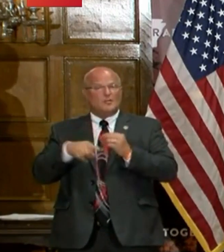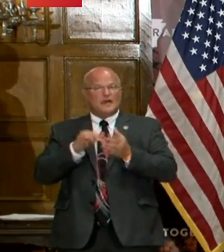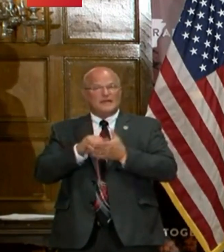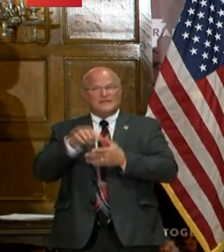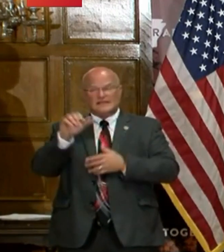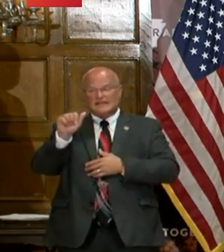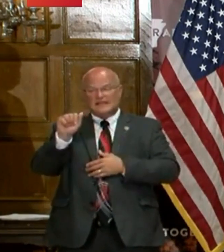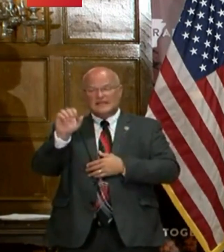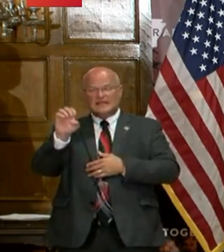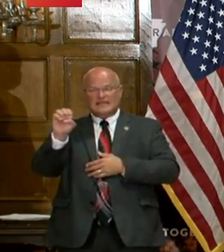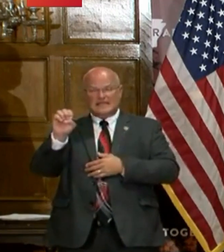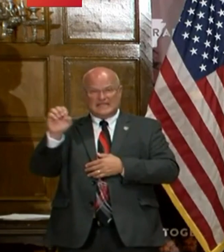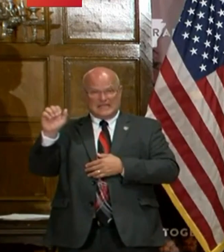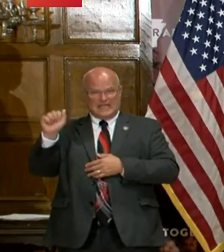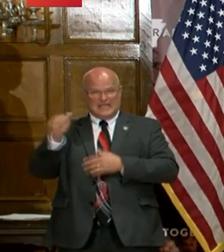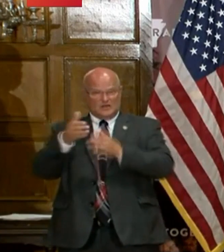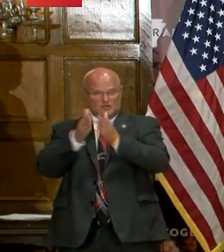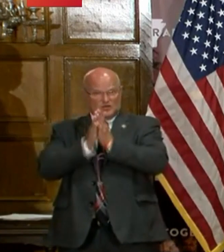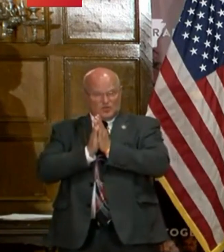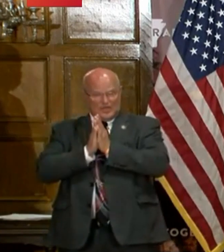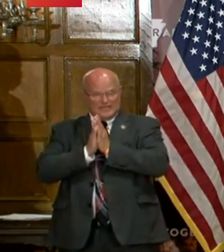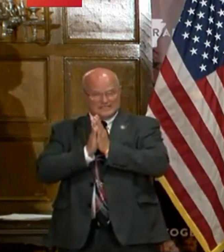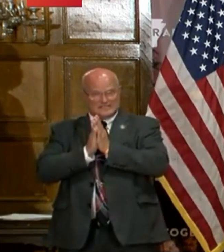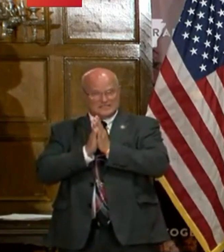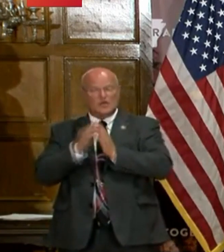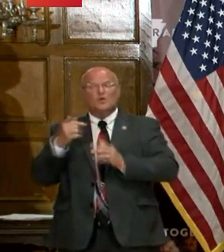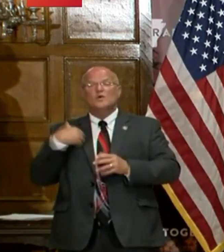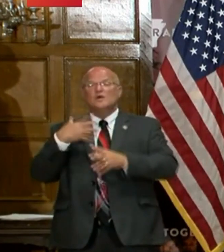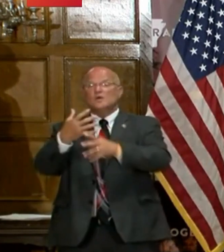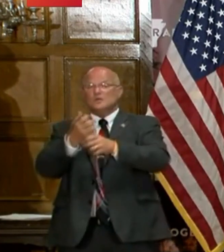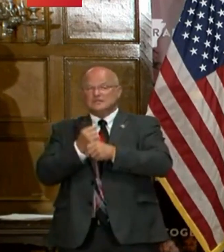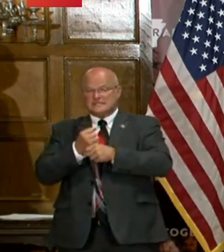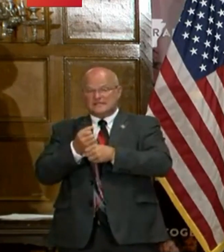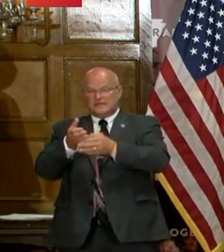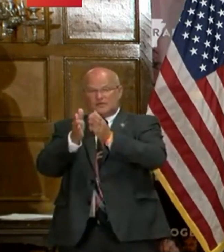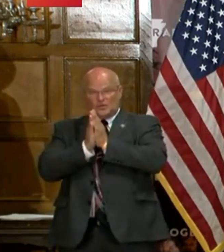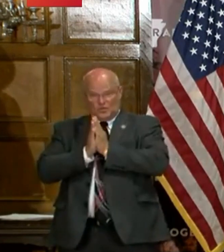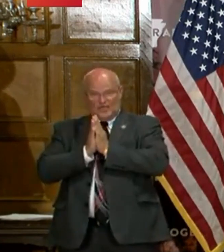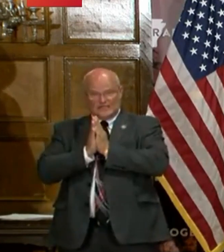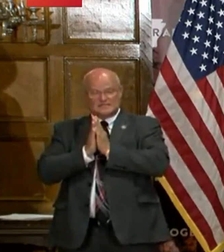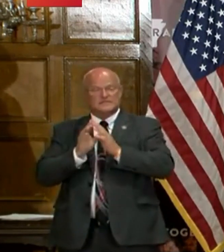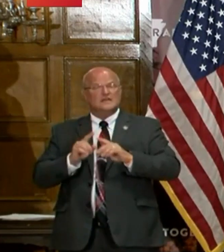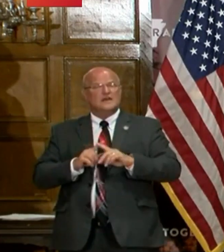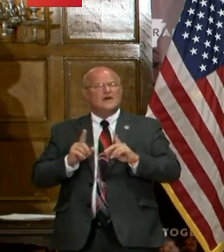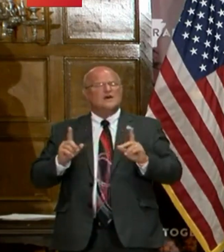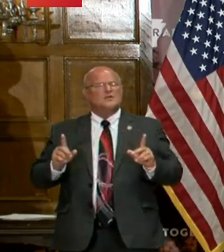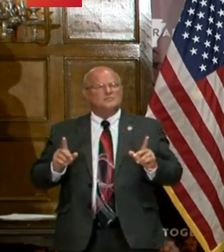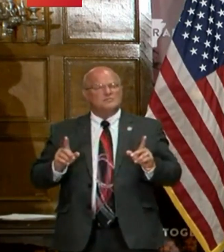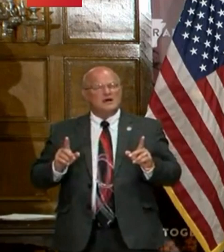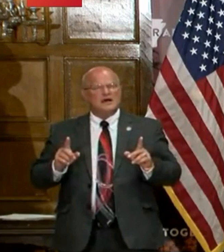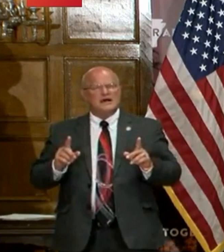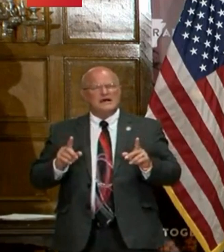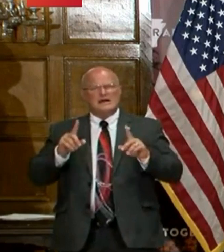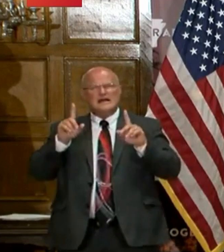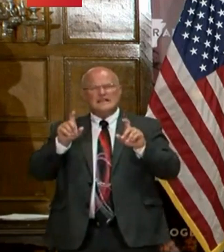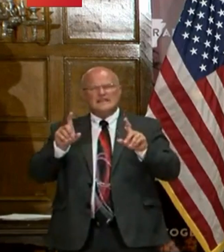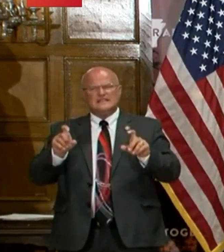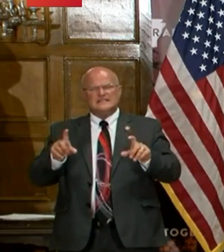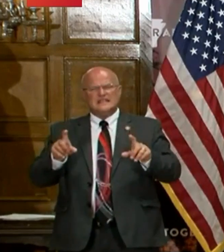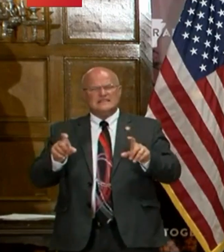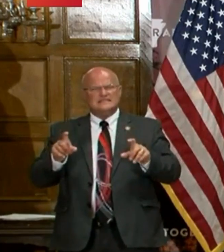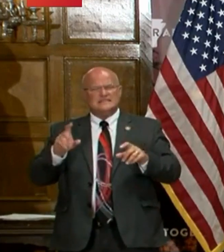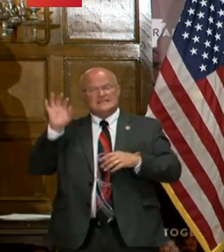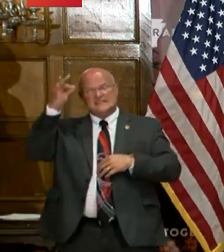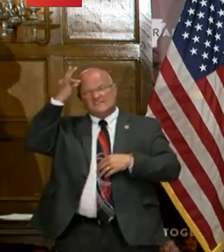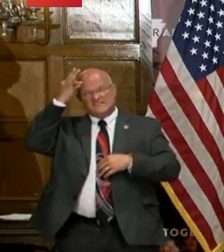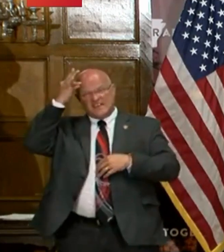the AEA request, we did receive that request, but the testing requirement is a federal